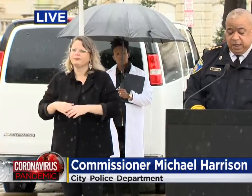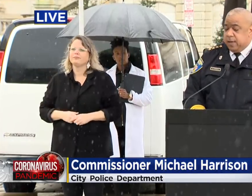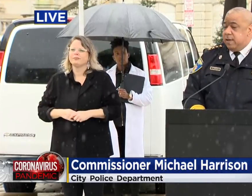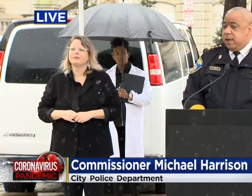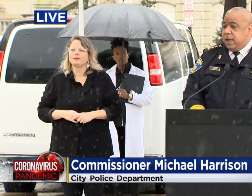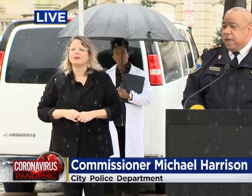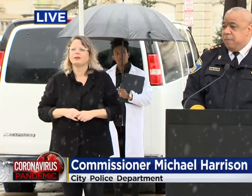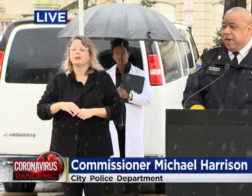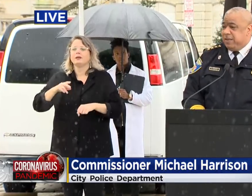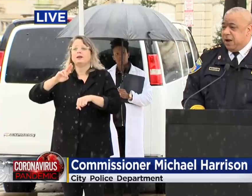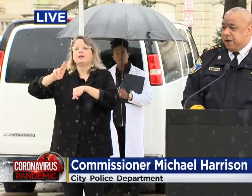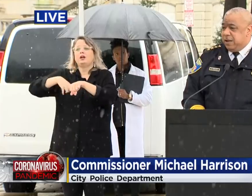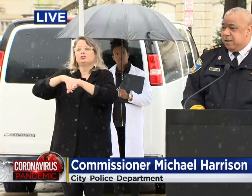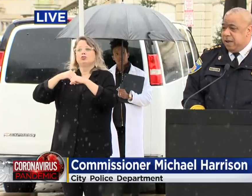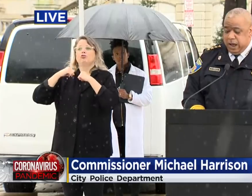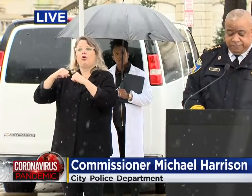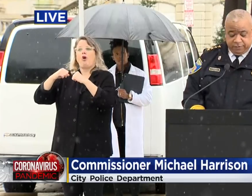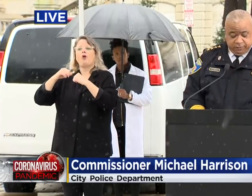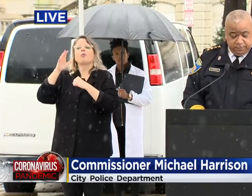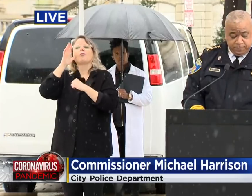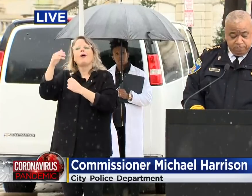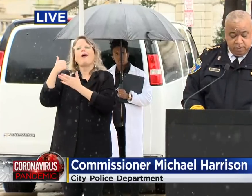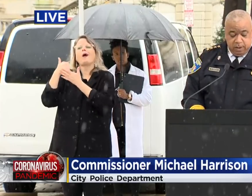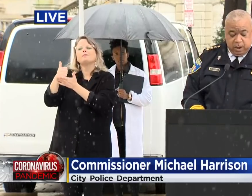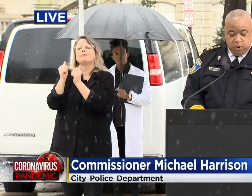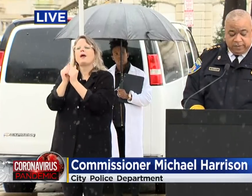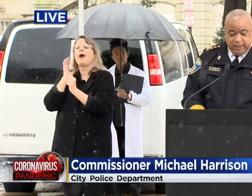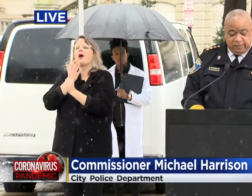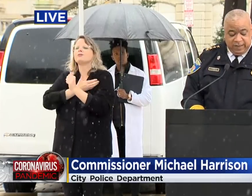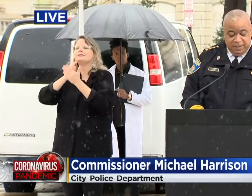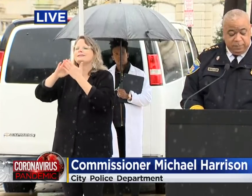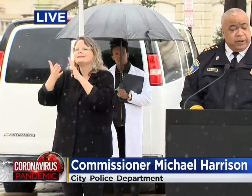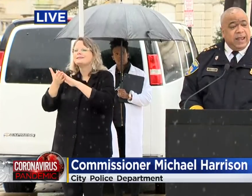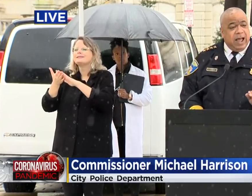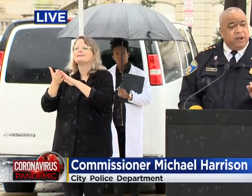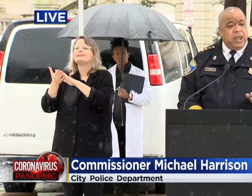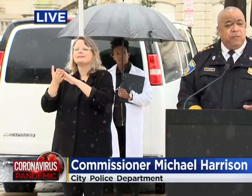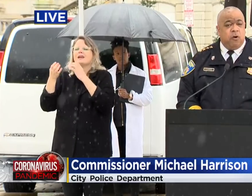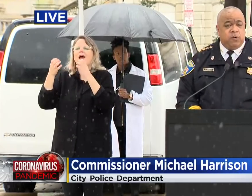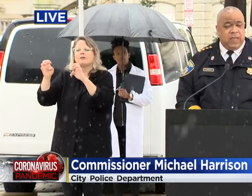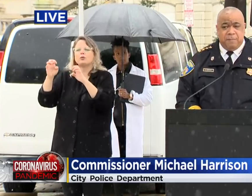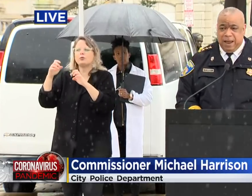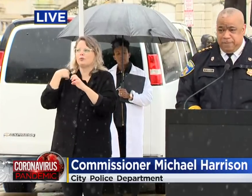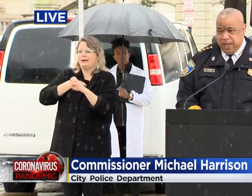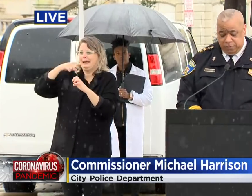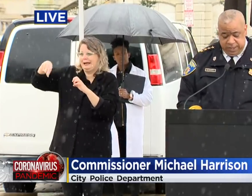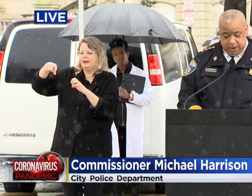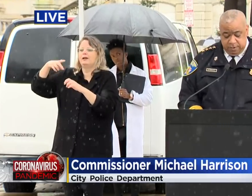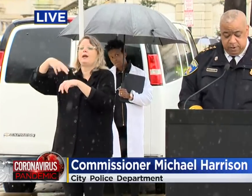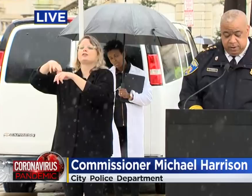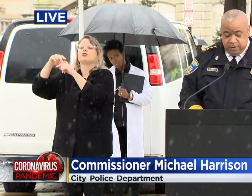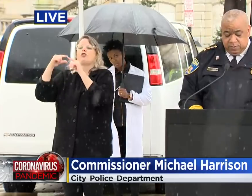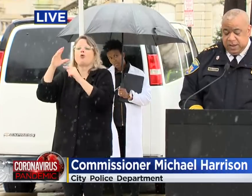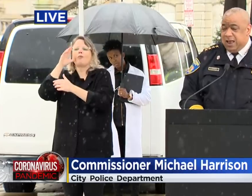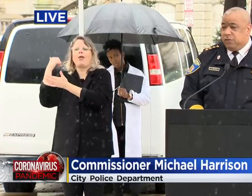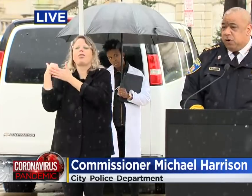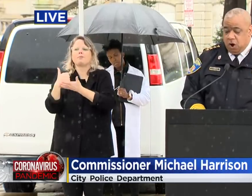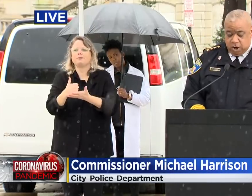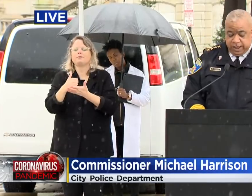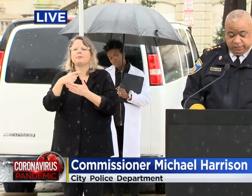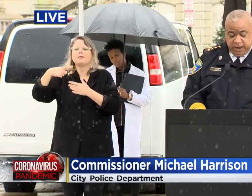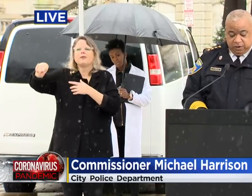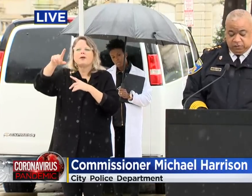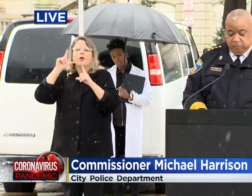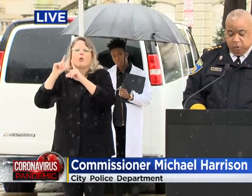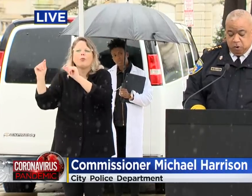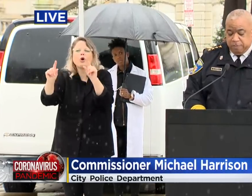our city humanitarian efforts. I want to take this time to play down any rumors that might be out there. The National